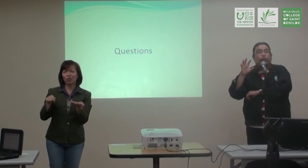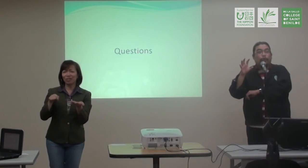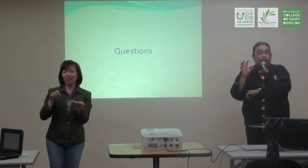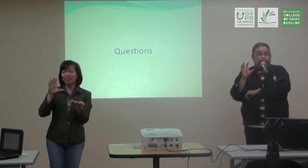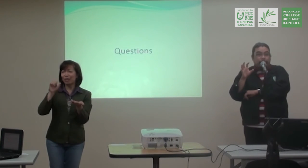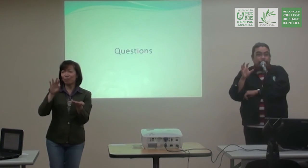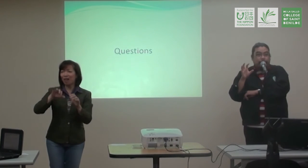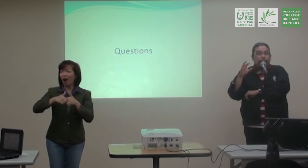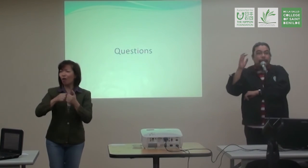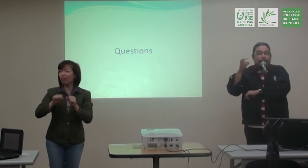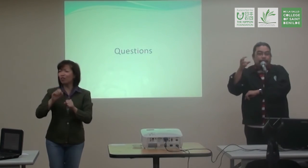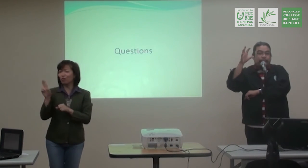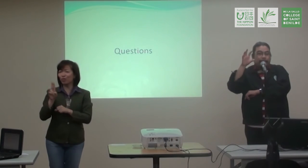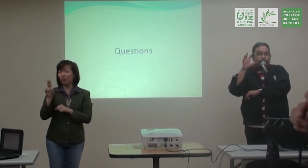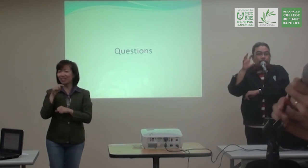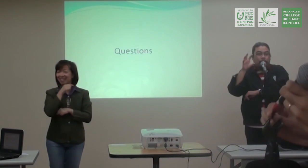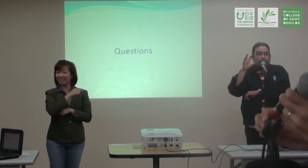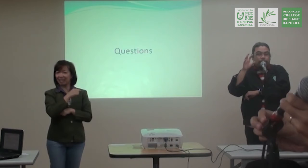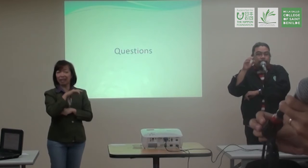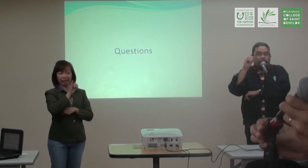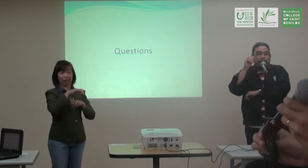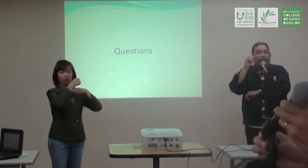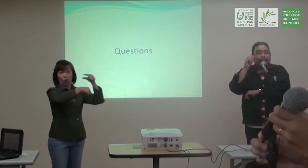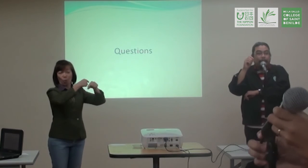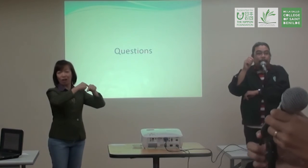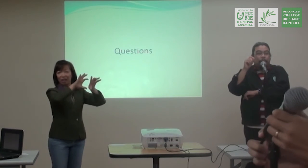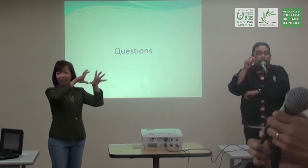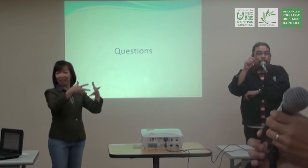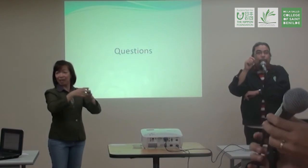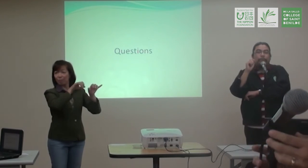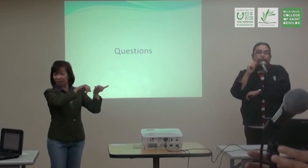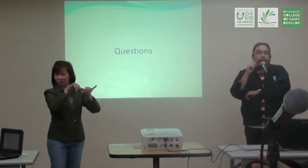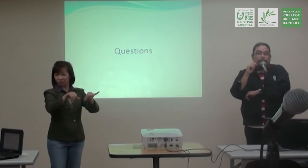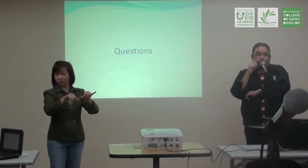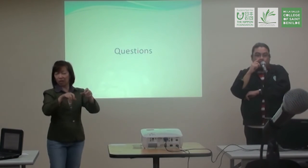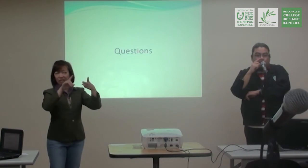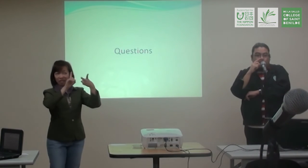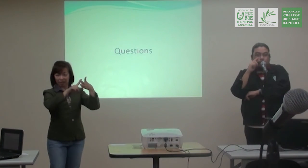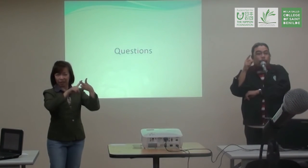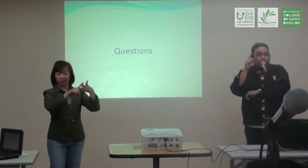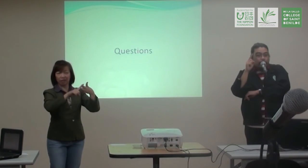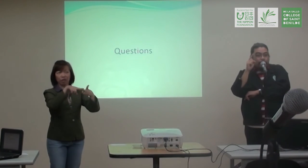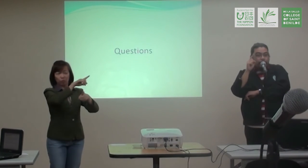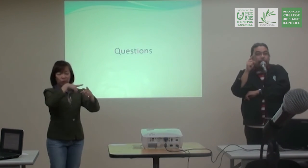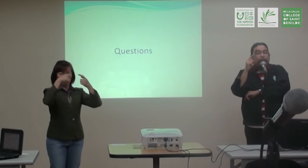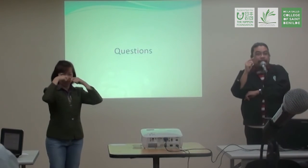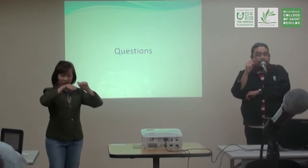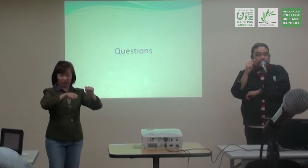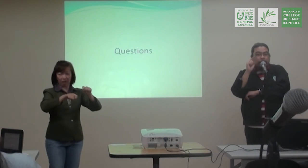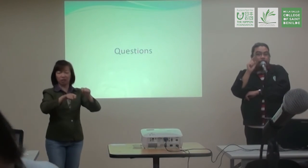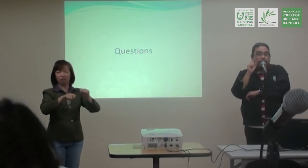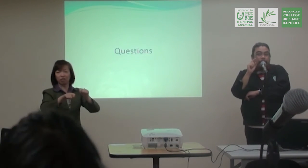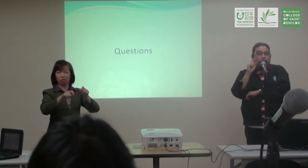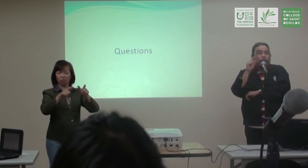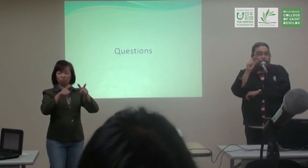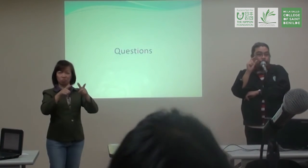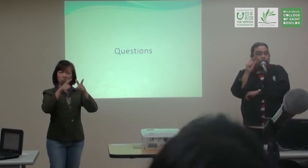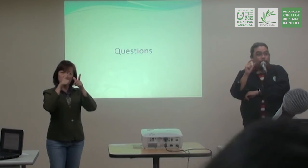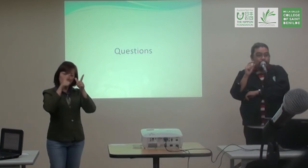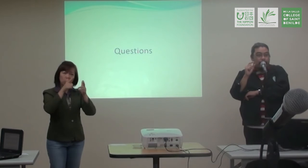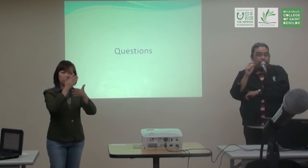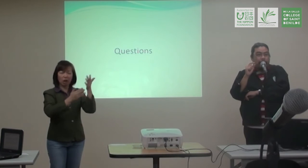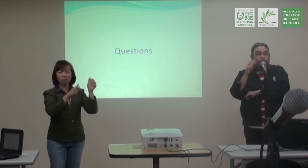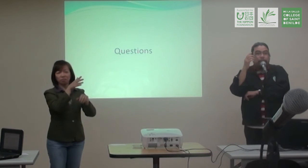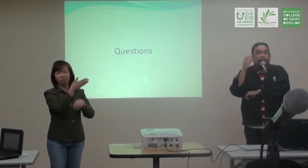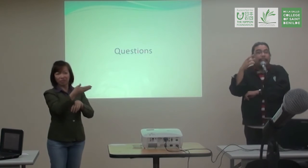this is a global measure. The second one was an attempt to look at some aspects that might